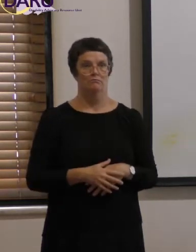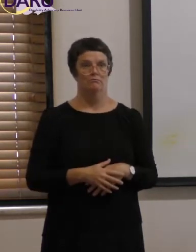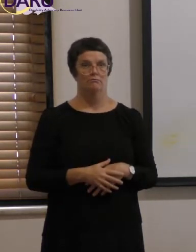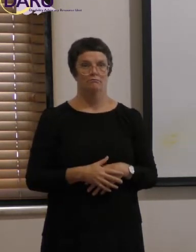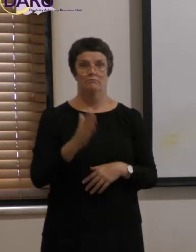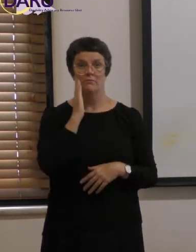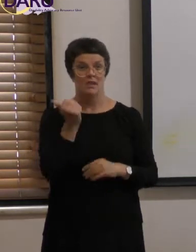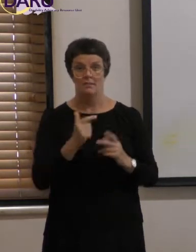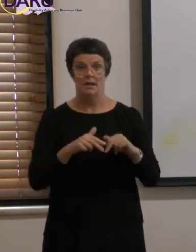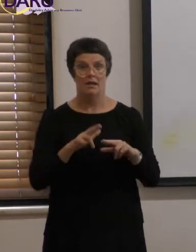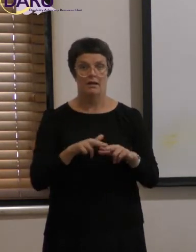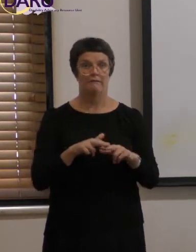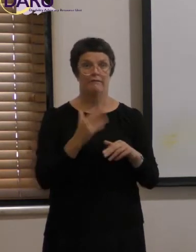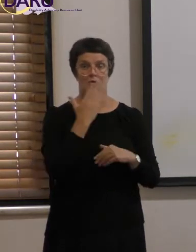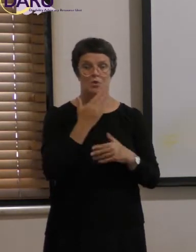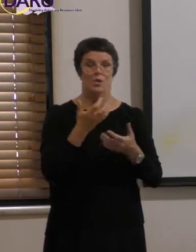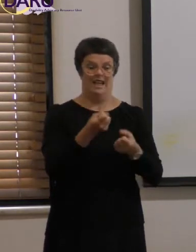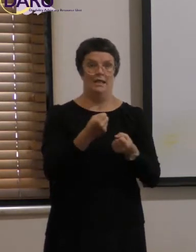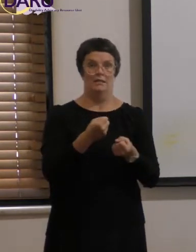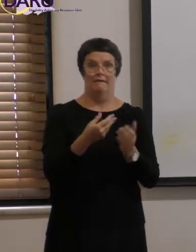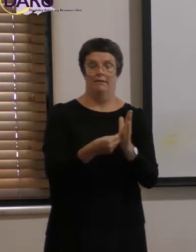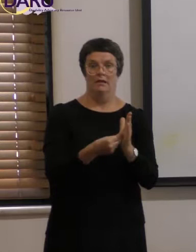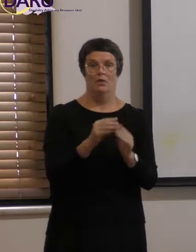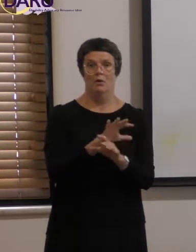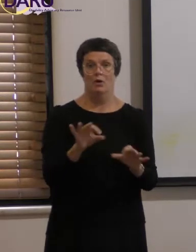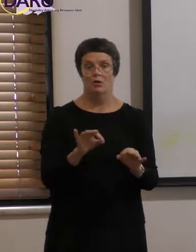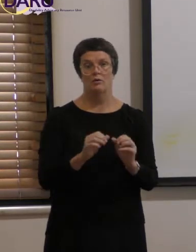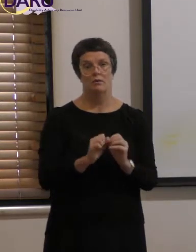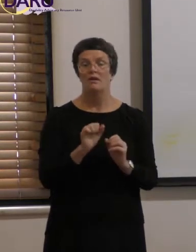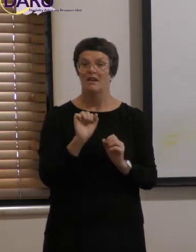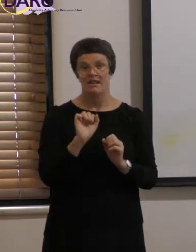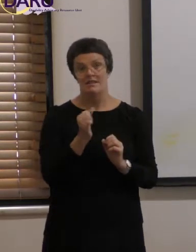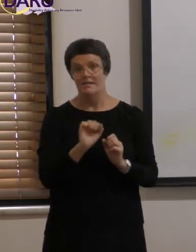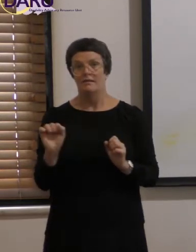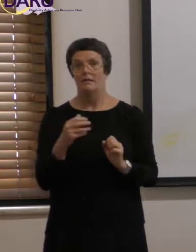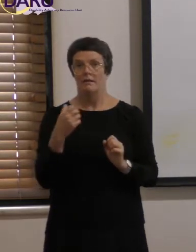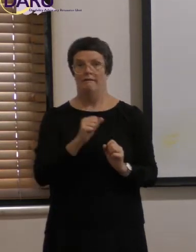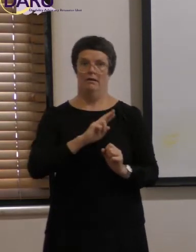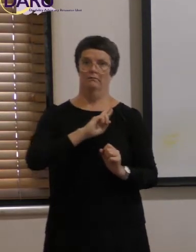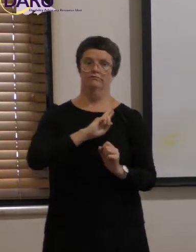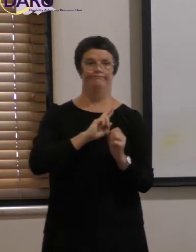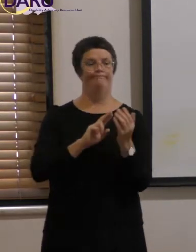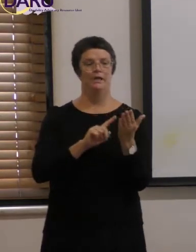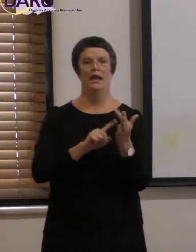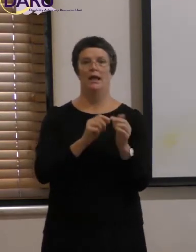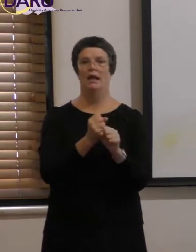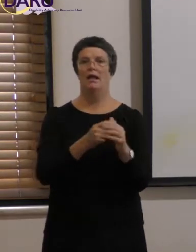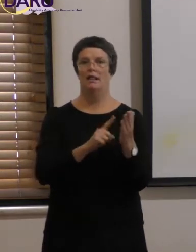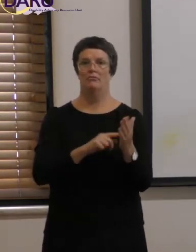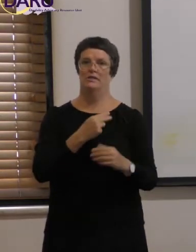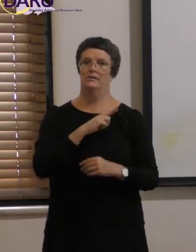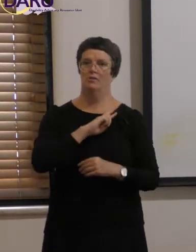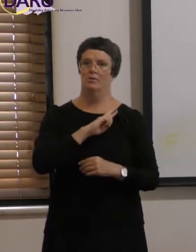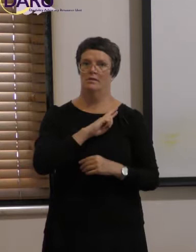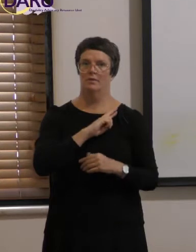program for students with disability, they've still got the same legal obligations. Now, I know that Julie Phillips will talk to you ad nauseum about this in the next session,